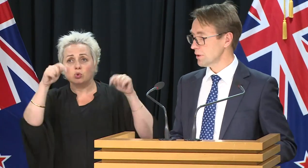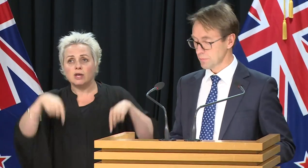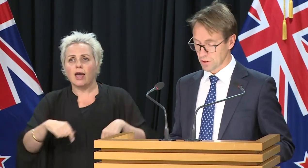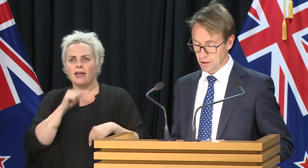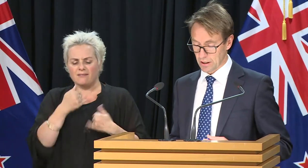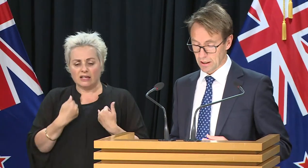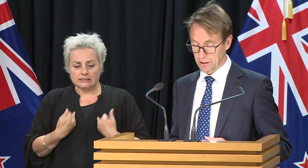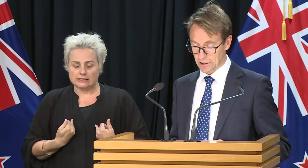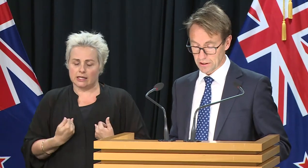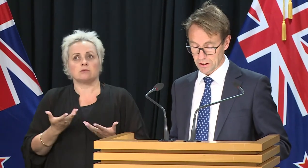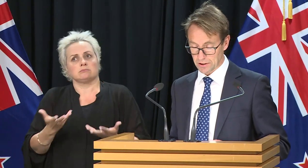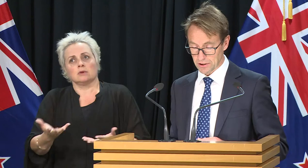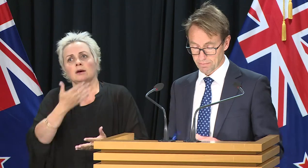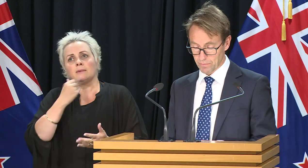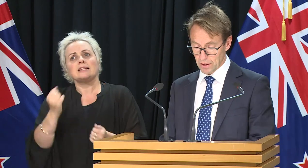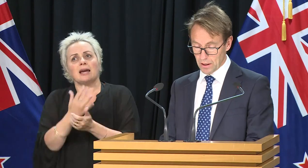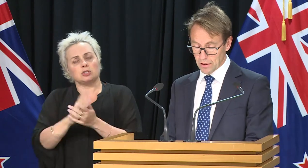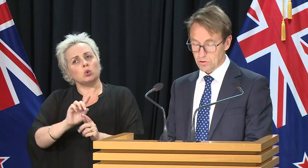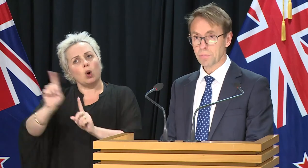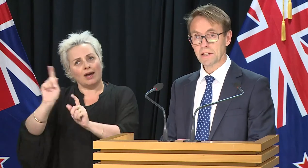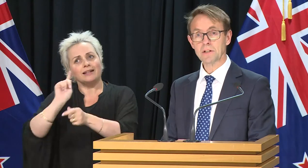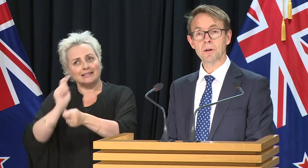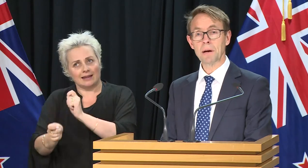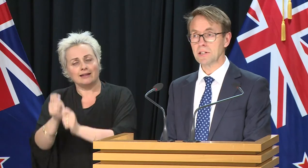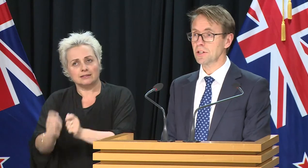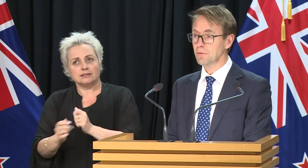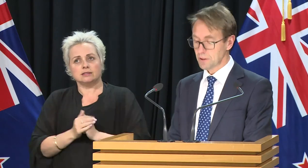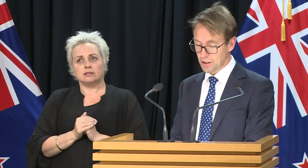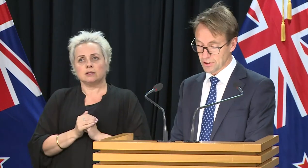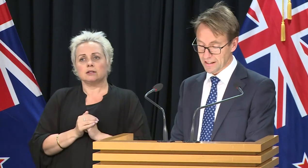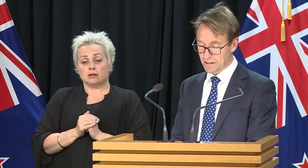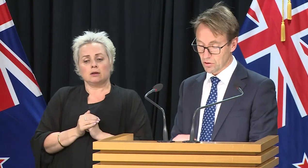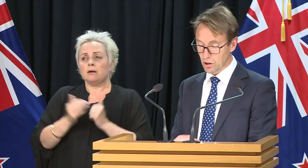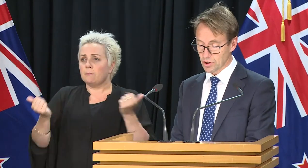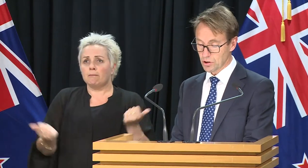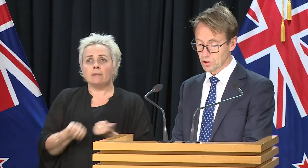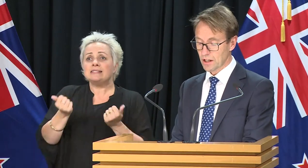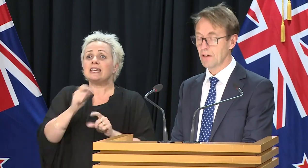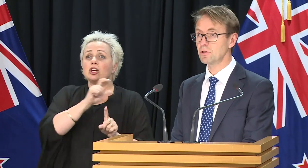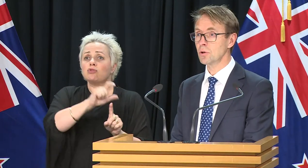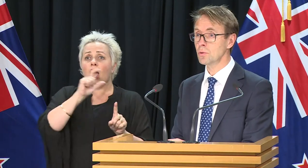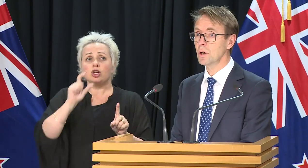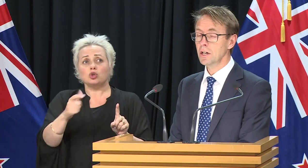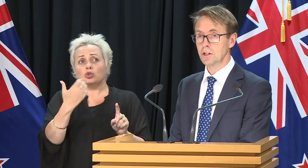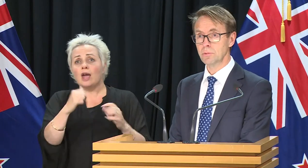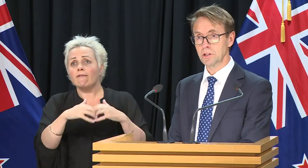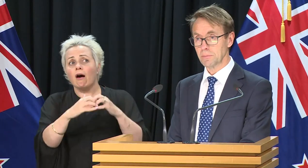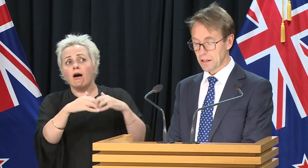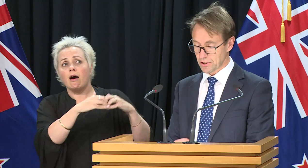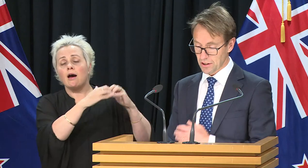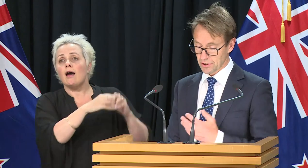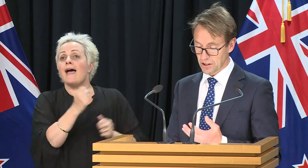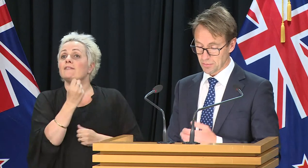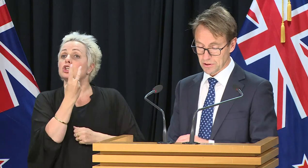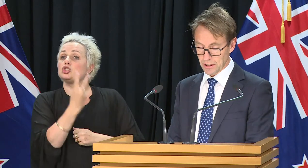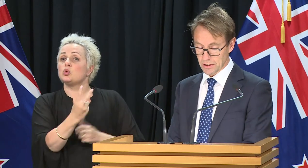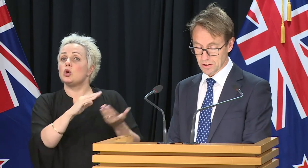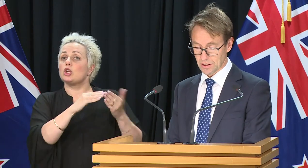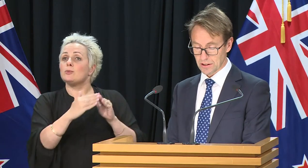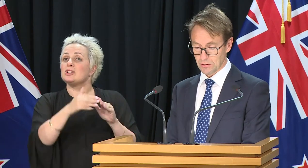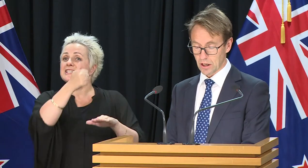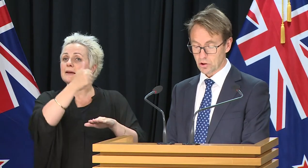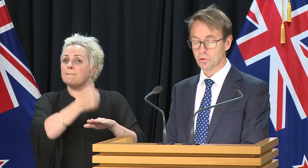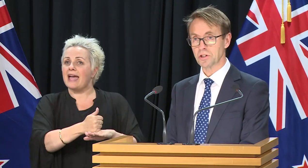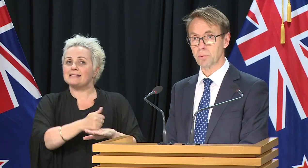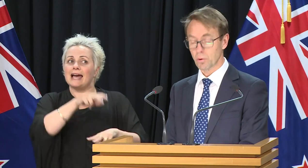have symptoms, getting a test. There is plenty of capacity for testing in Christchurch. They have two community-based assessment